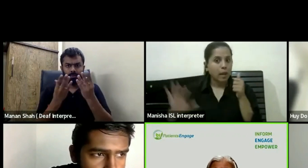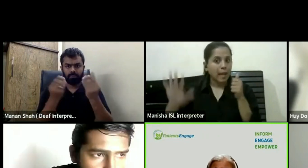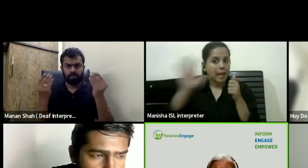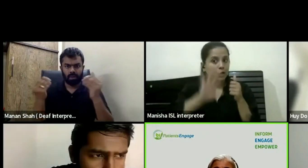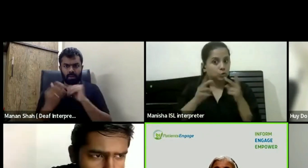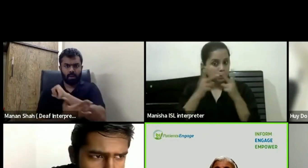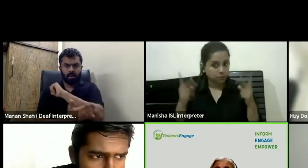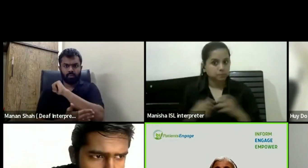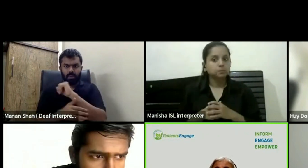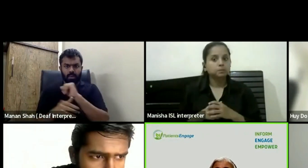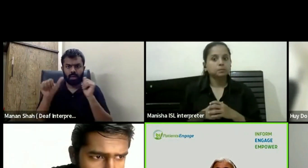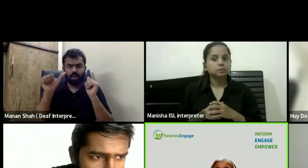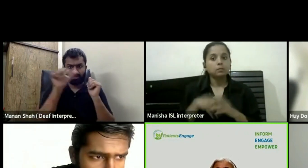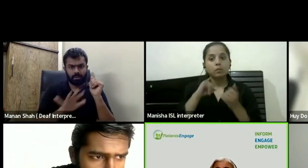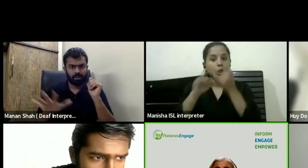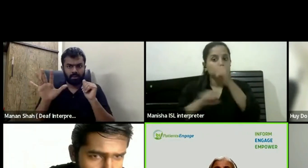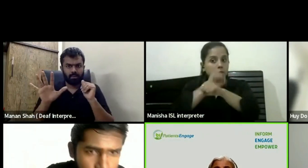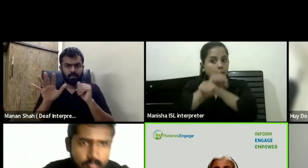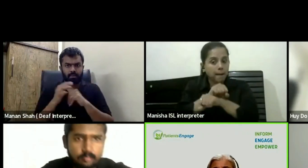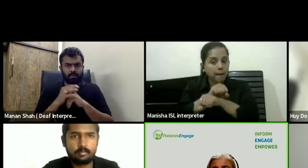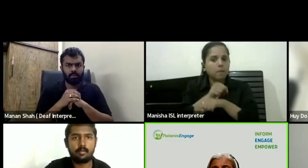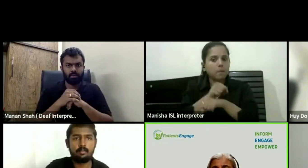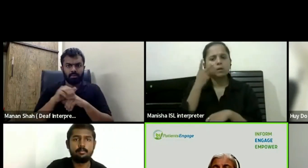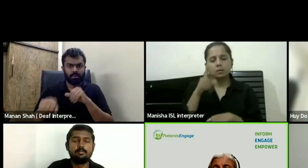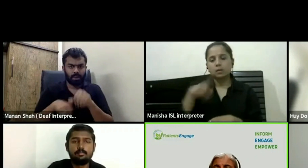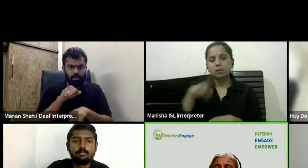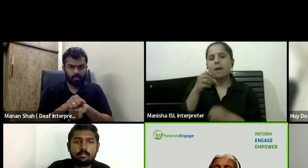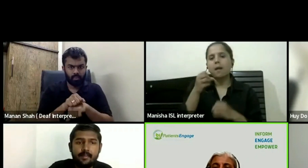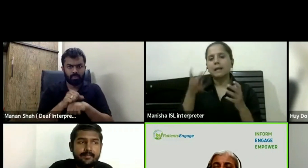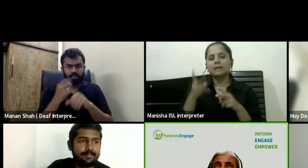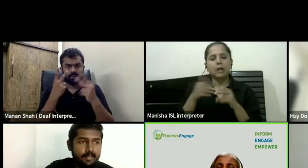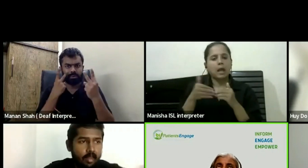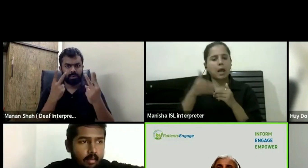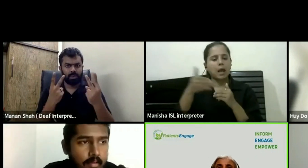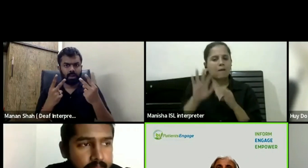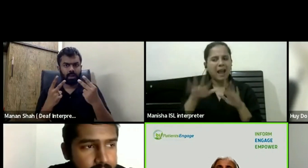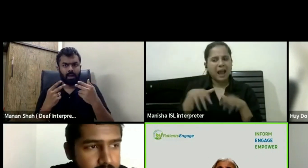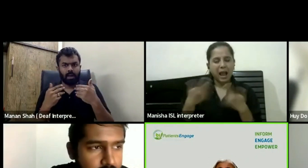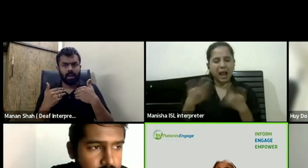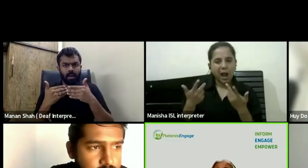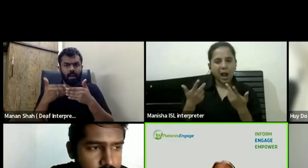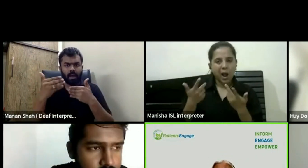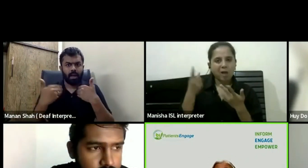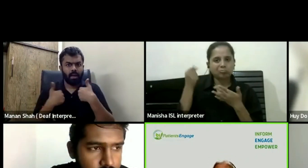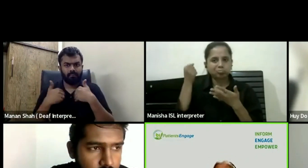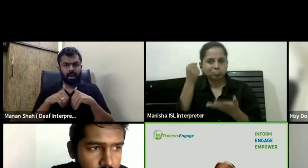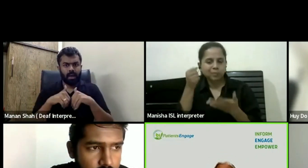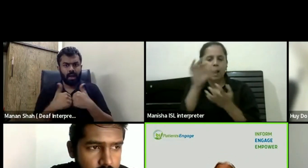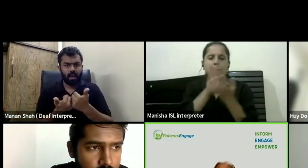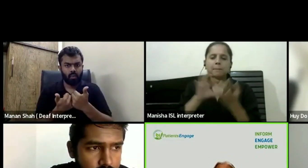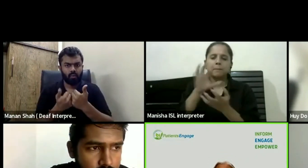and even in Singapore. They're still figuring out how they will do it. It's a mix